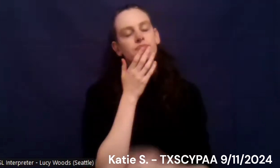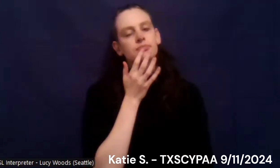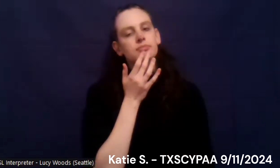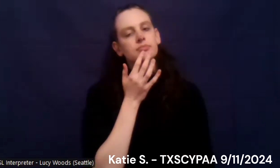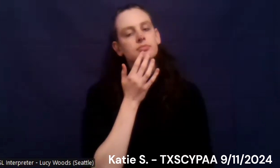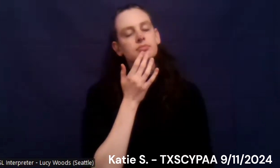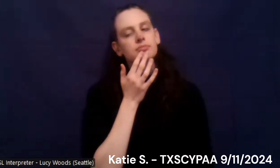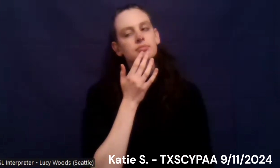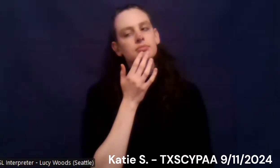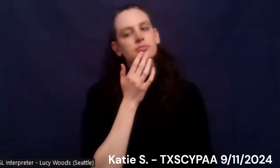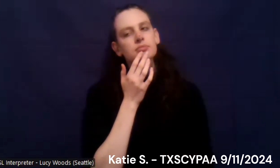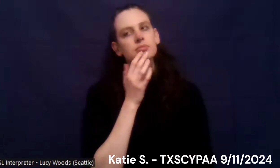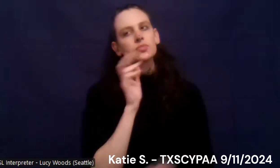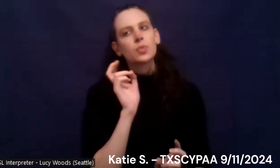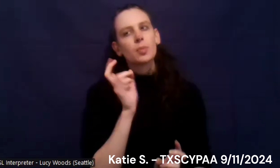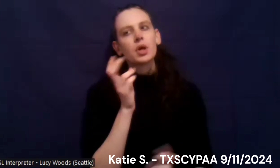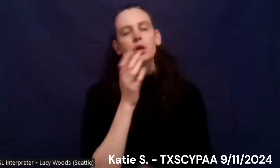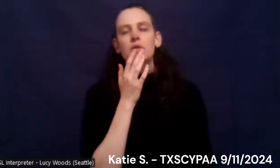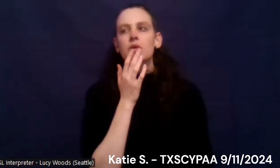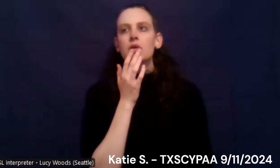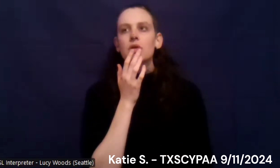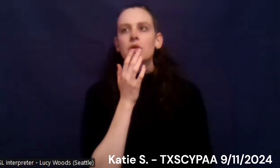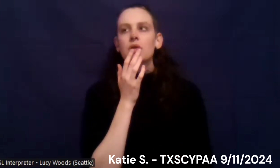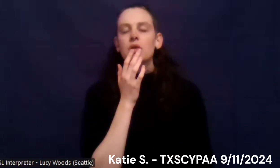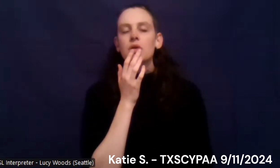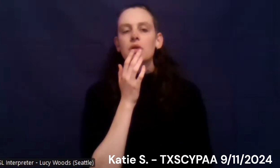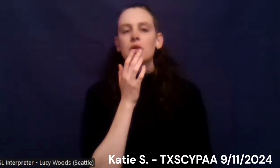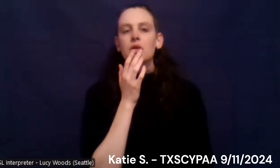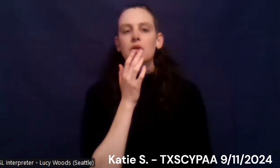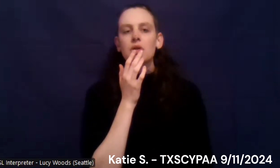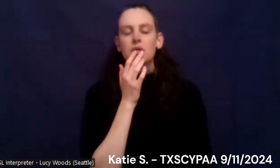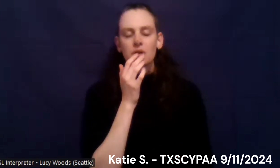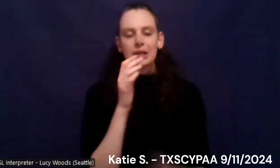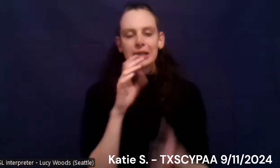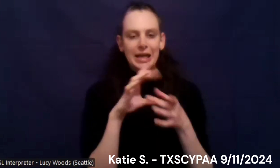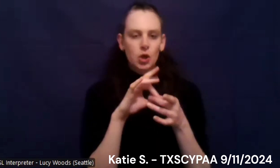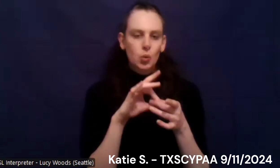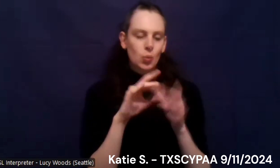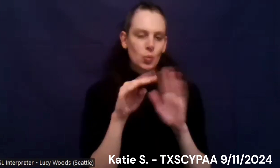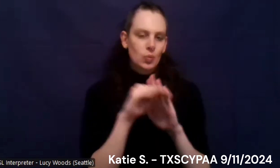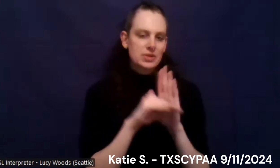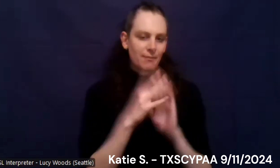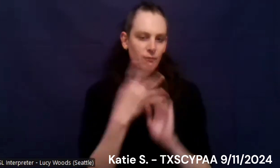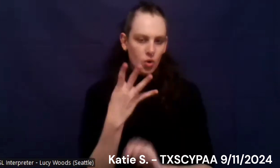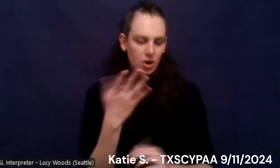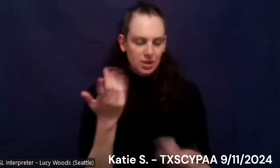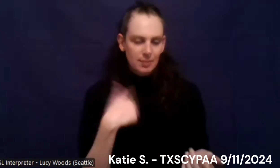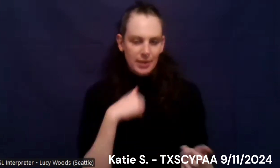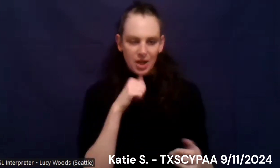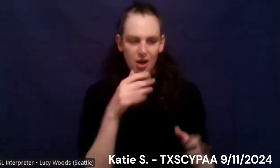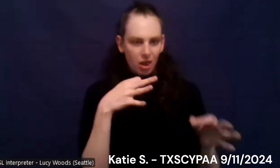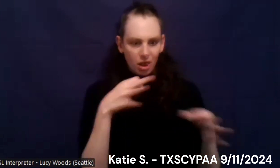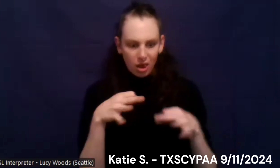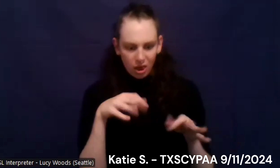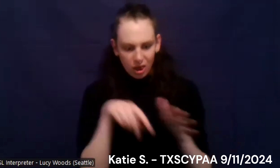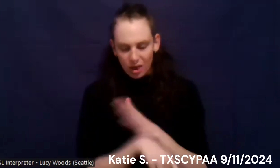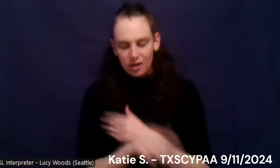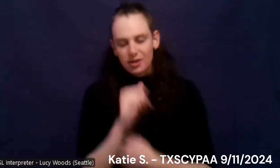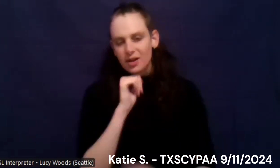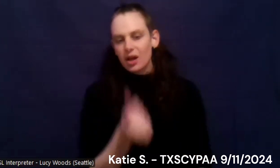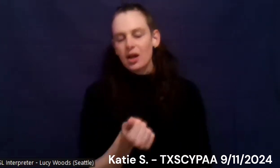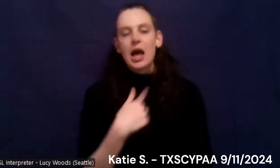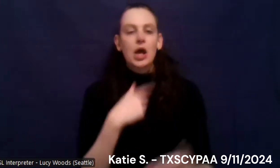actually over step four, naturally, if I didn't go over it enough. I'll read this and